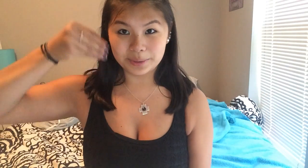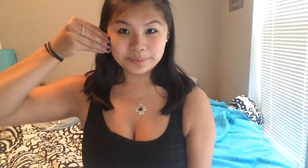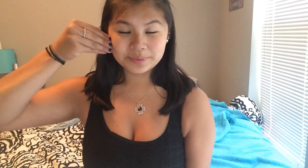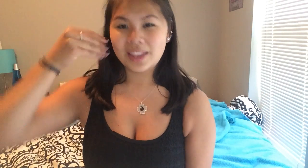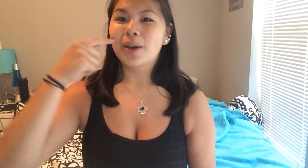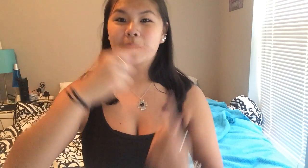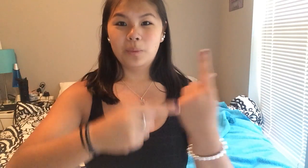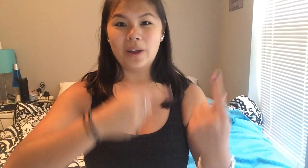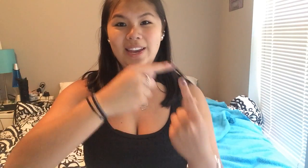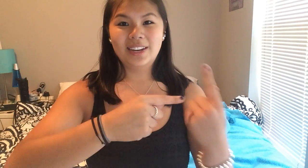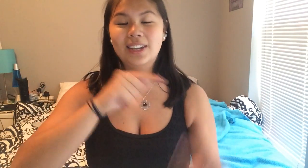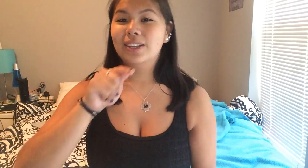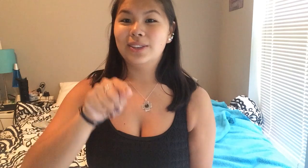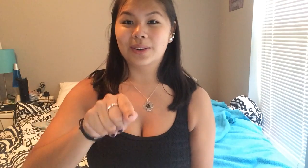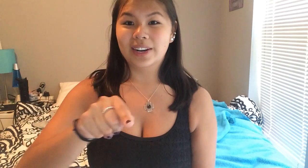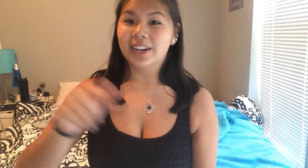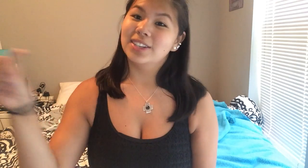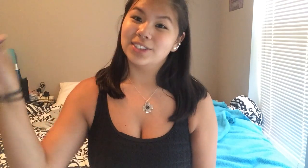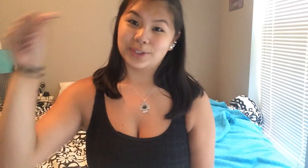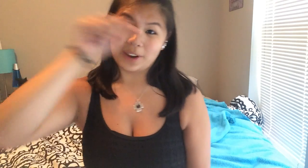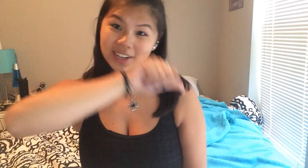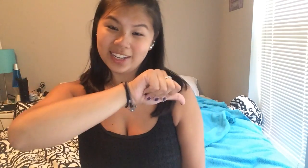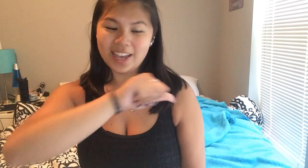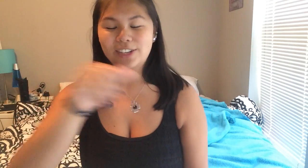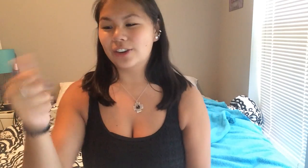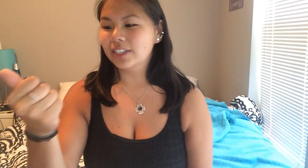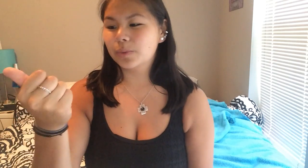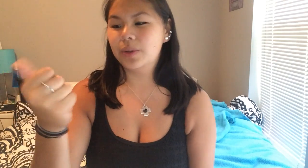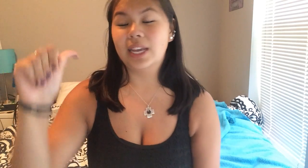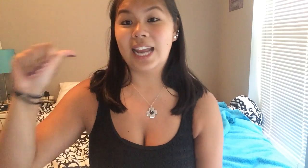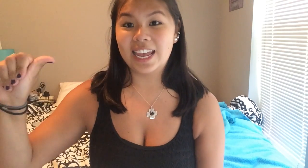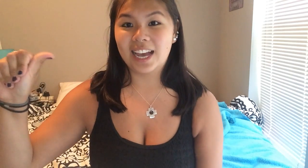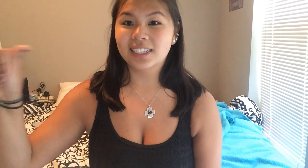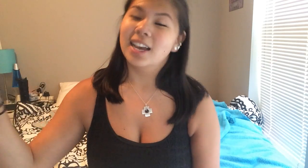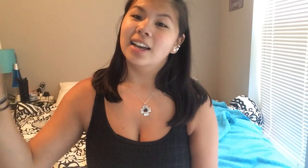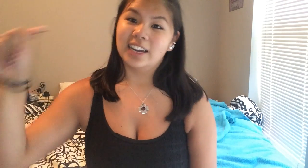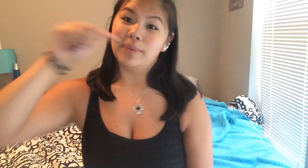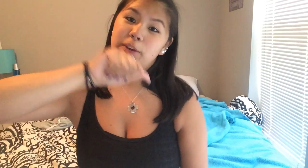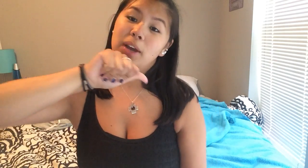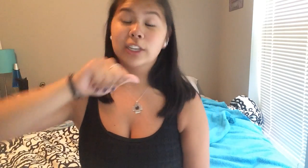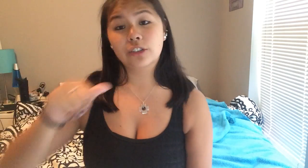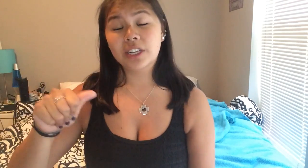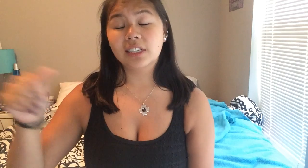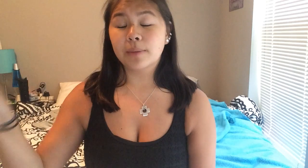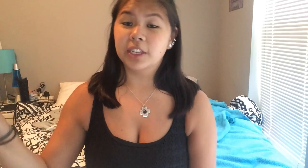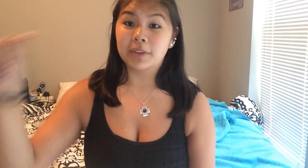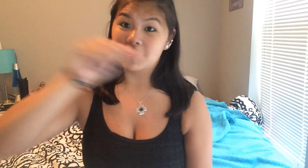home when you're drunk? And drunk is where you take an A hand kind of by your mouth like you're drinking something but you miss